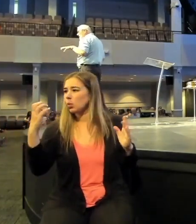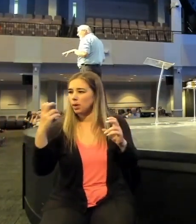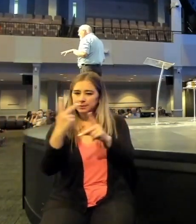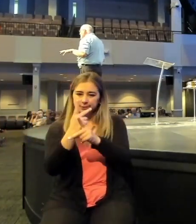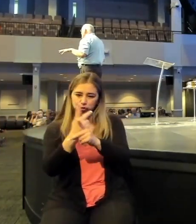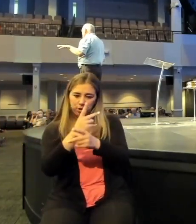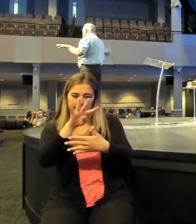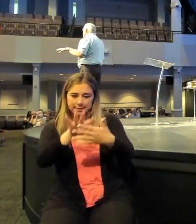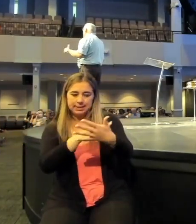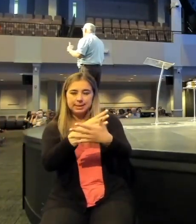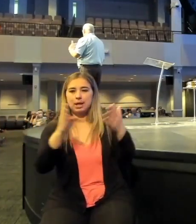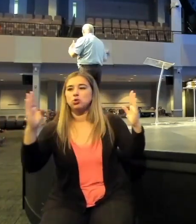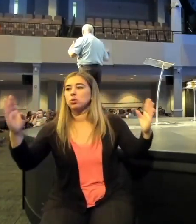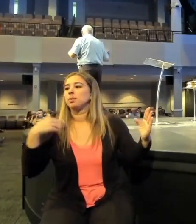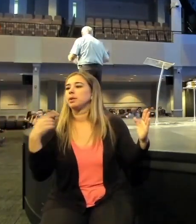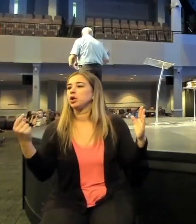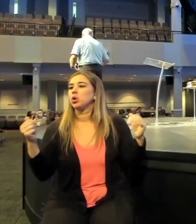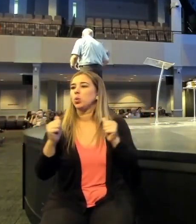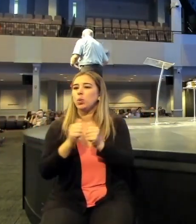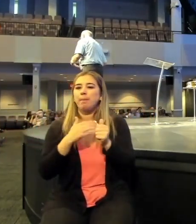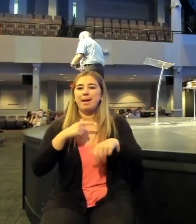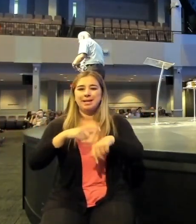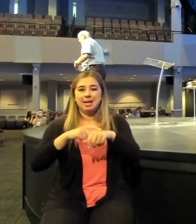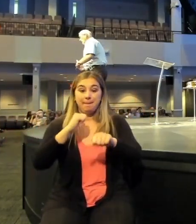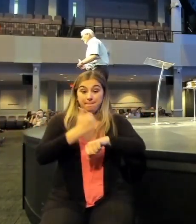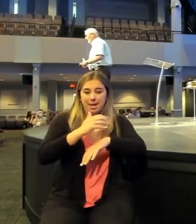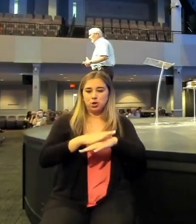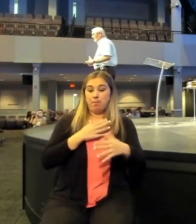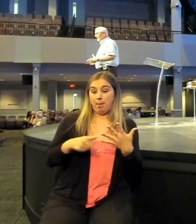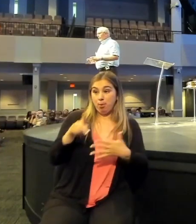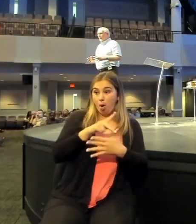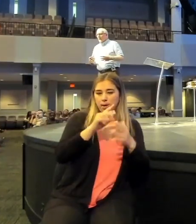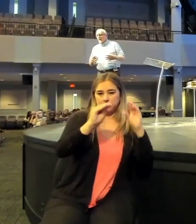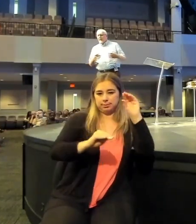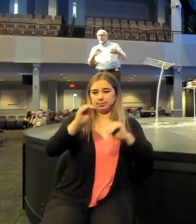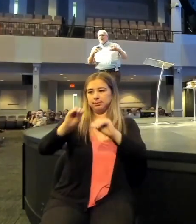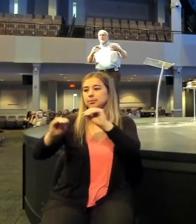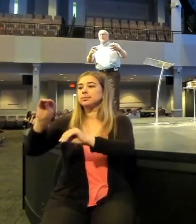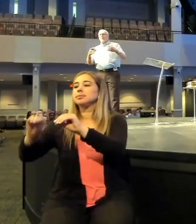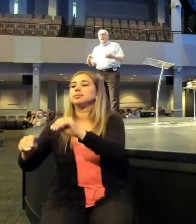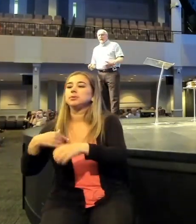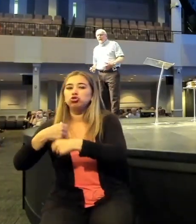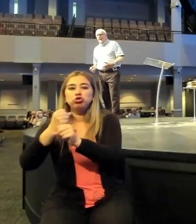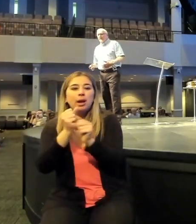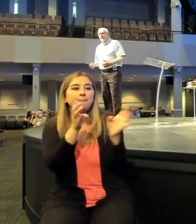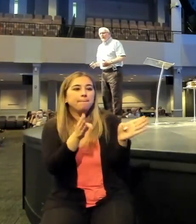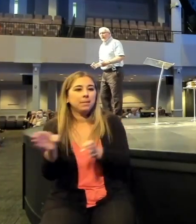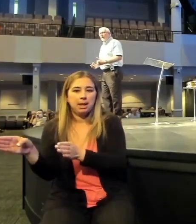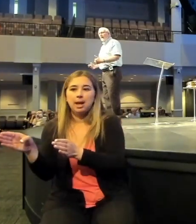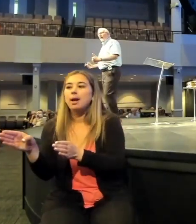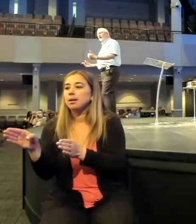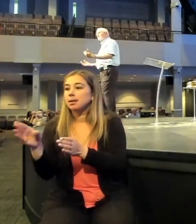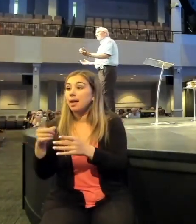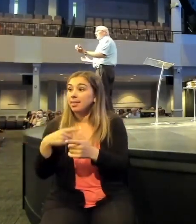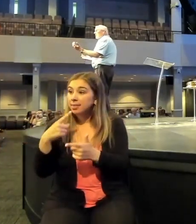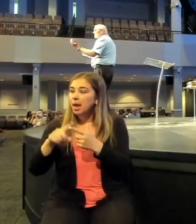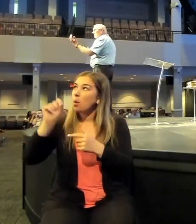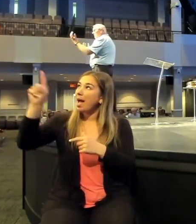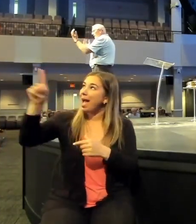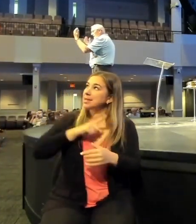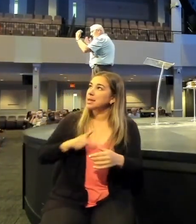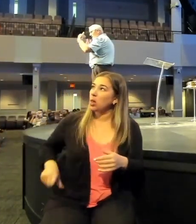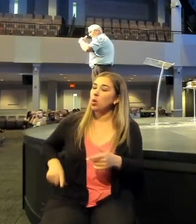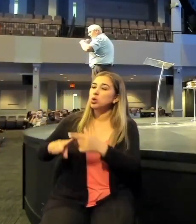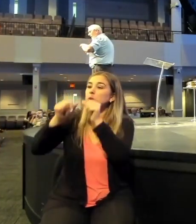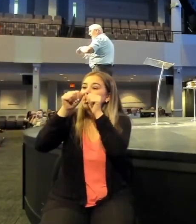create a schedule based upon my priorities for that week, okay? And I create a plan and then I ask the Lord